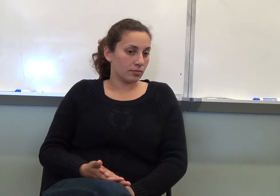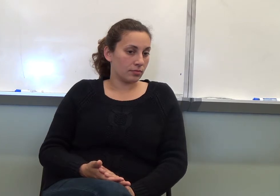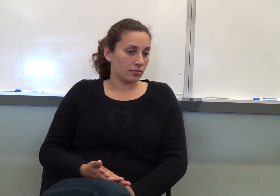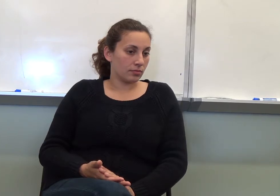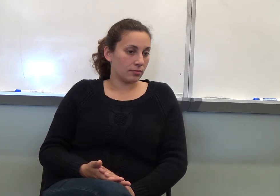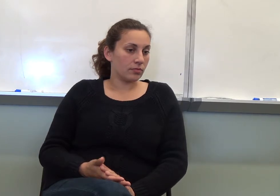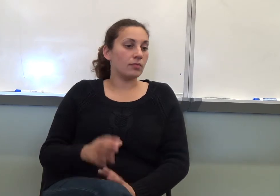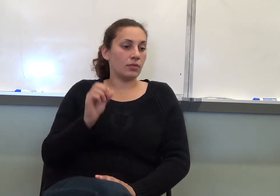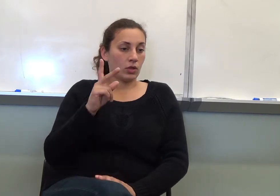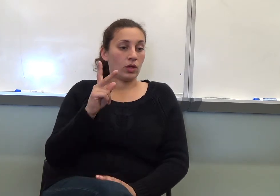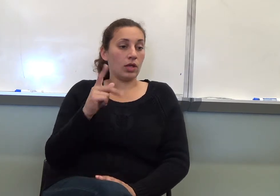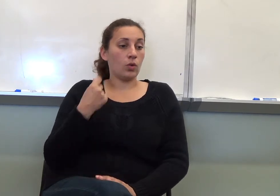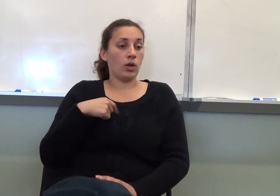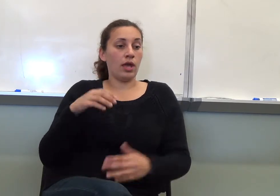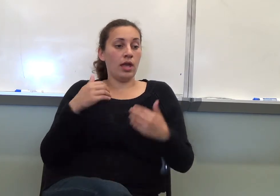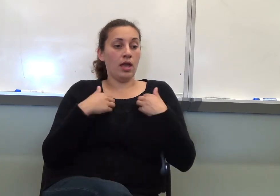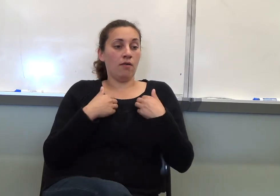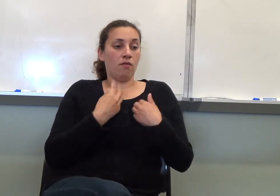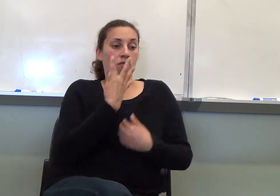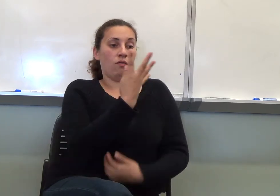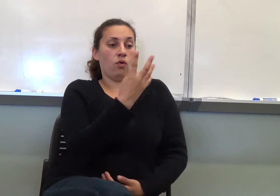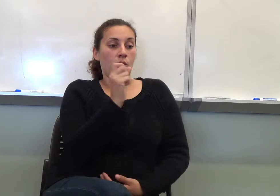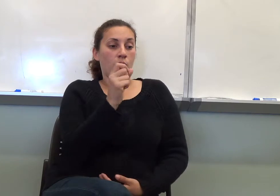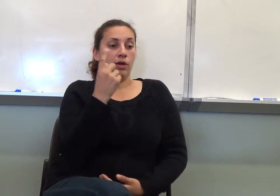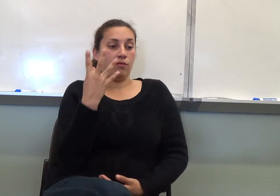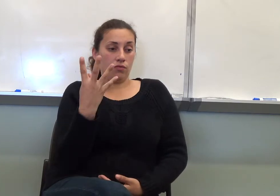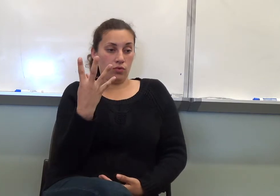Okay, we've got 4.4.